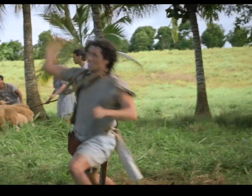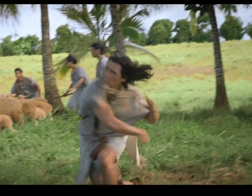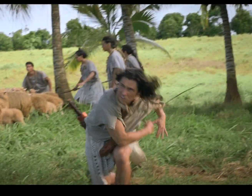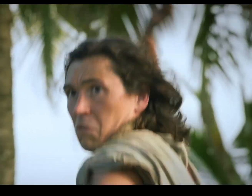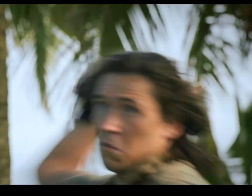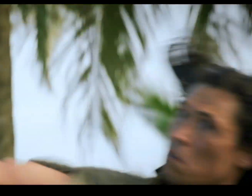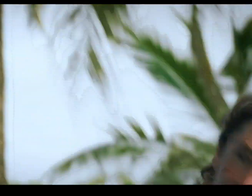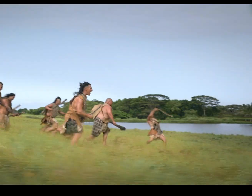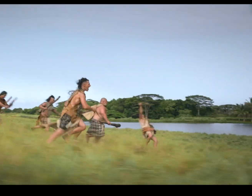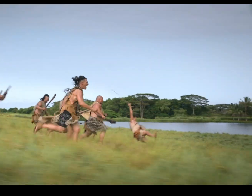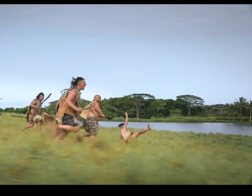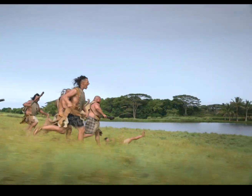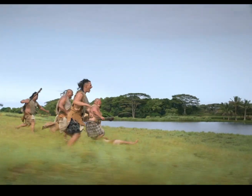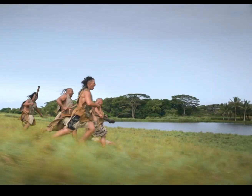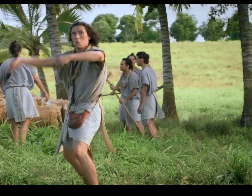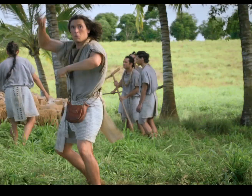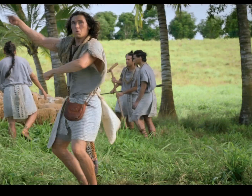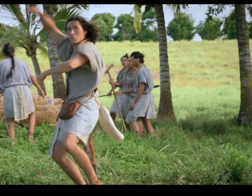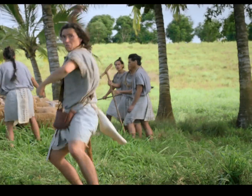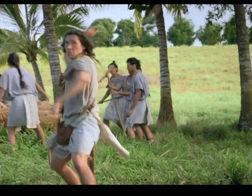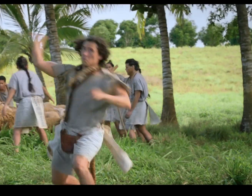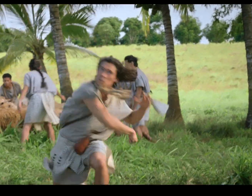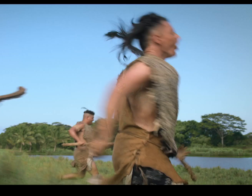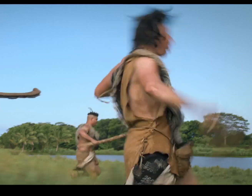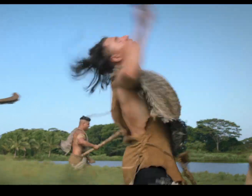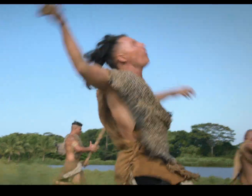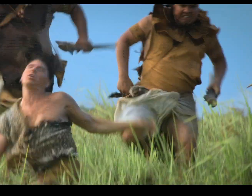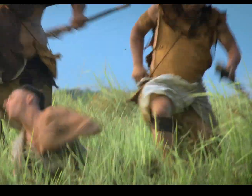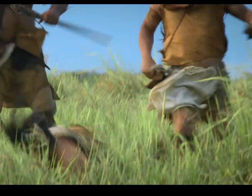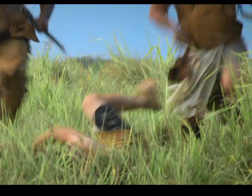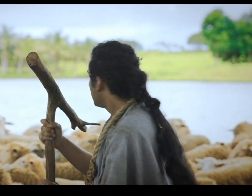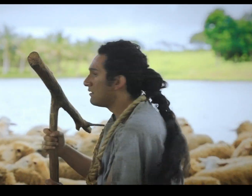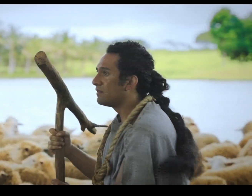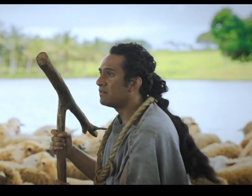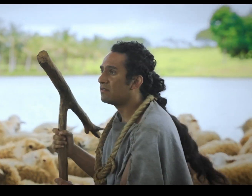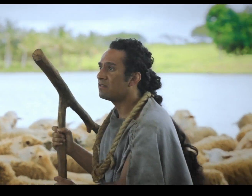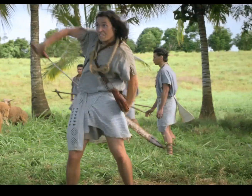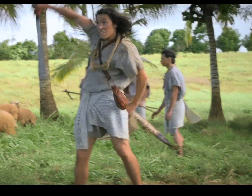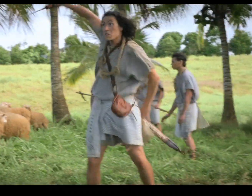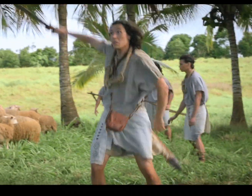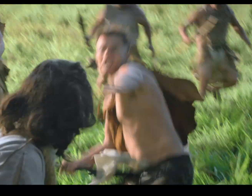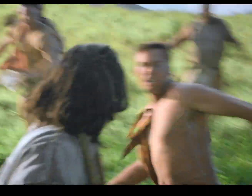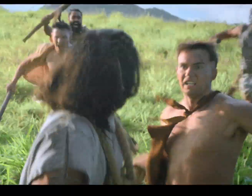Let us go in search search Let's search flocks. going search!!!